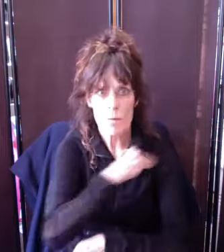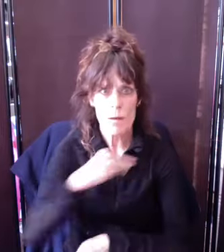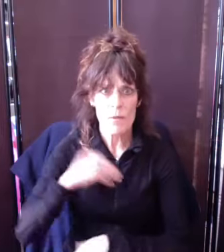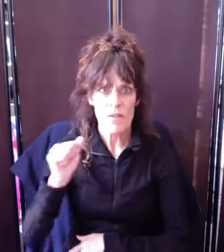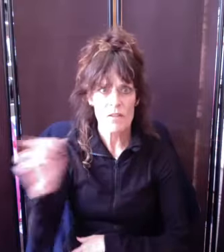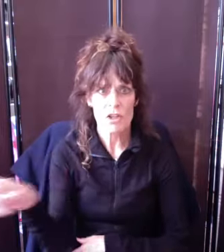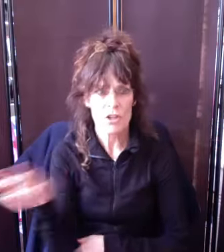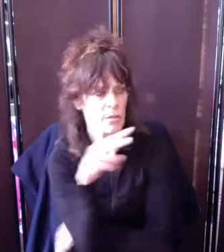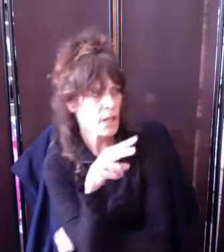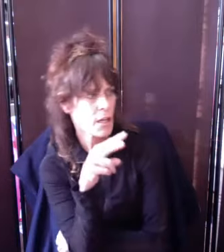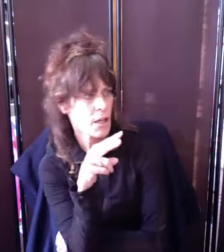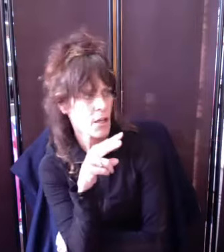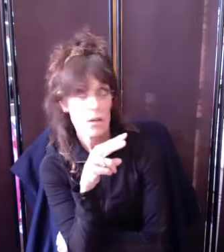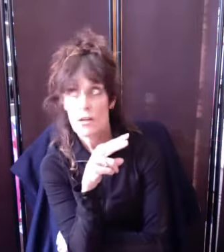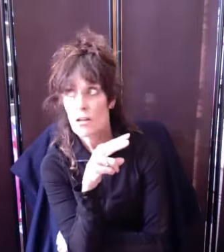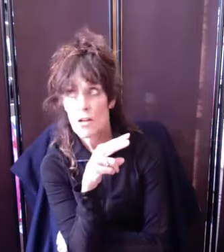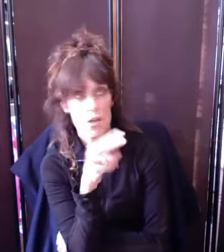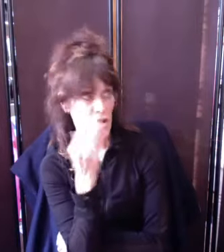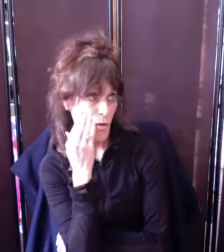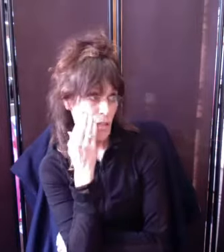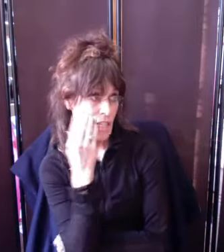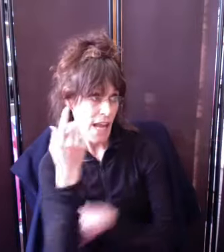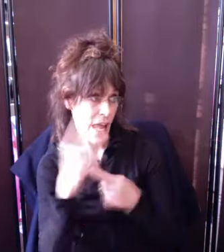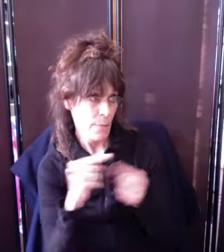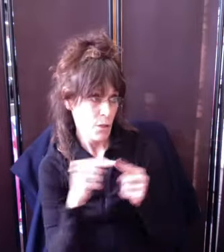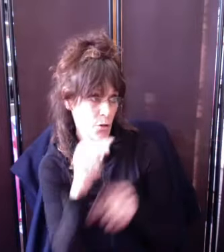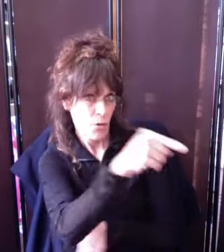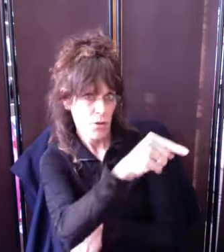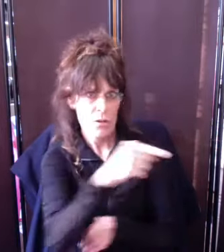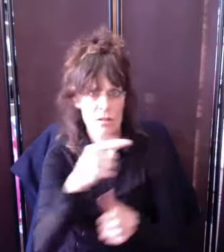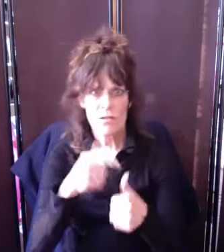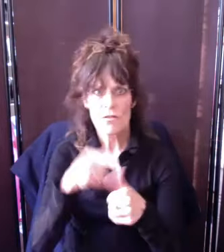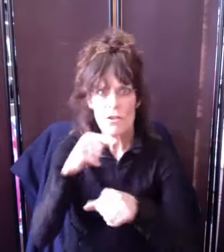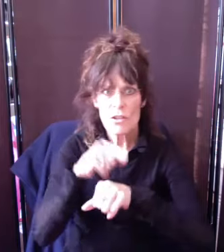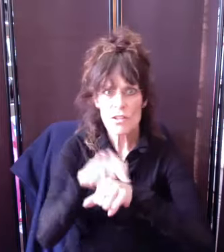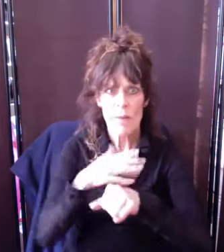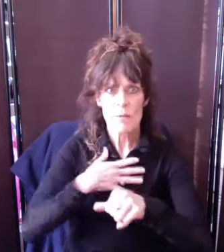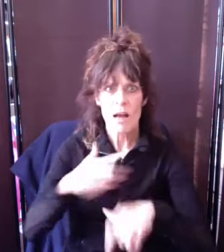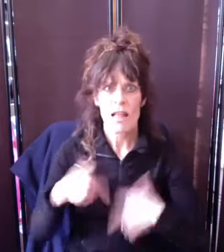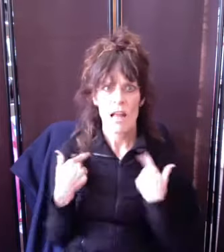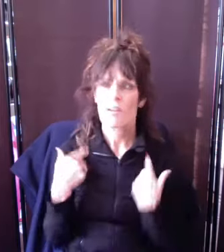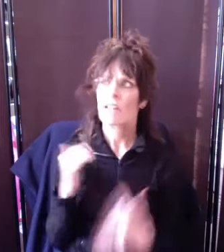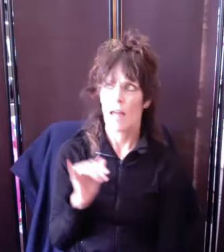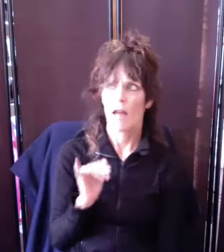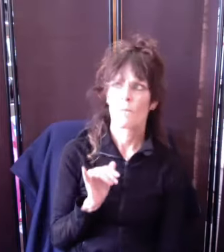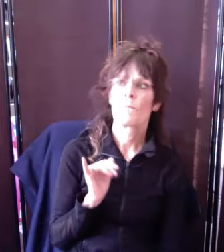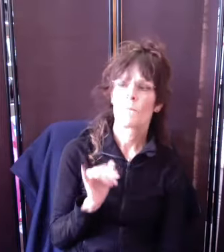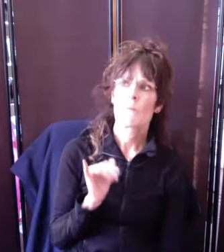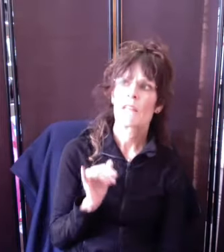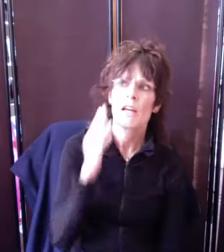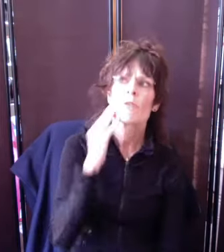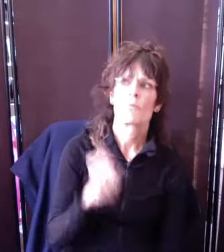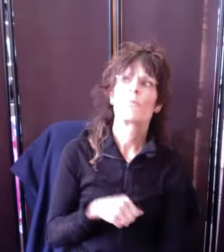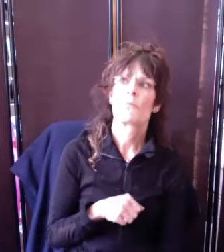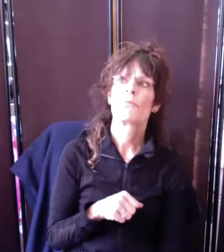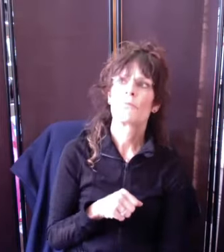said, this didn't happen to you, right? That was the first time in my life I thought, yeah, I know. Fires just